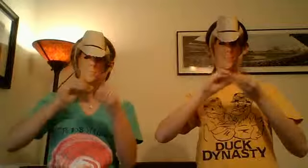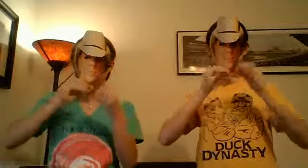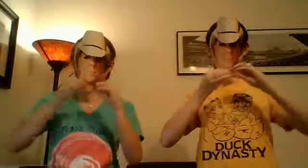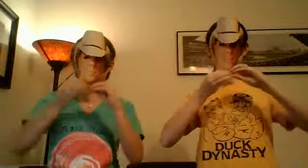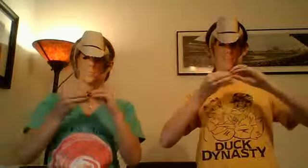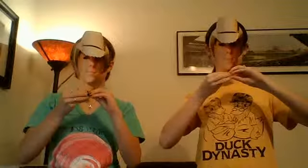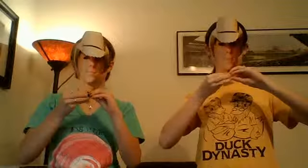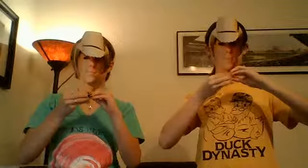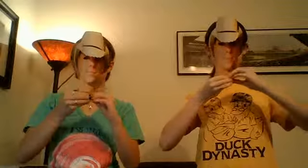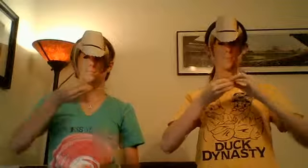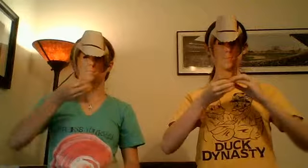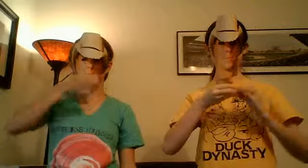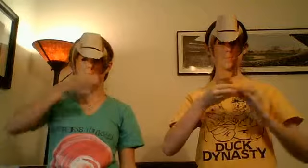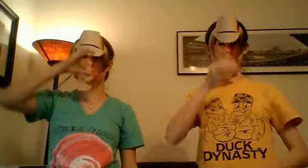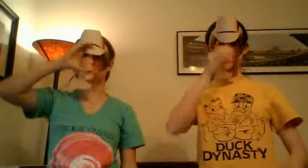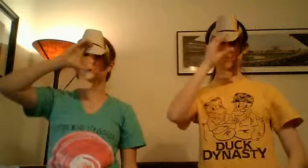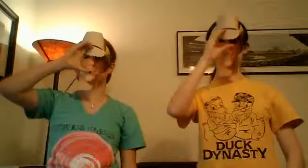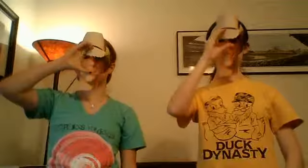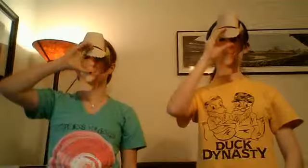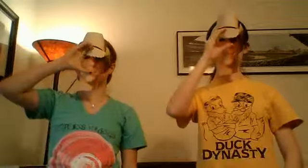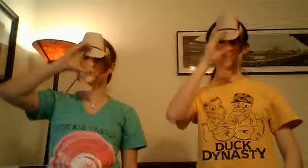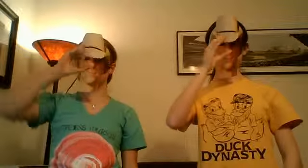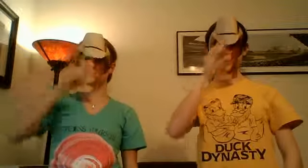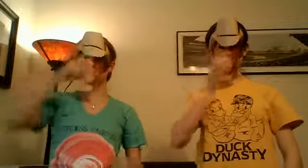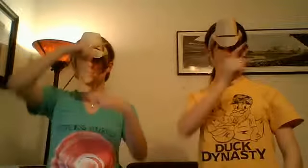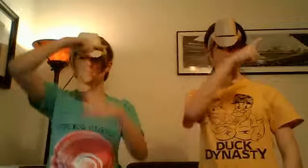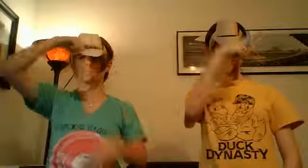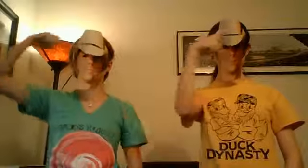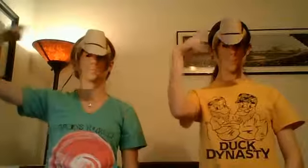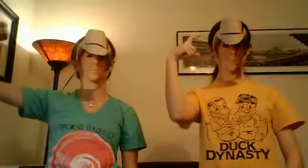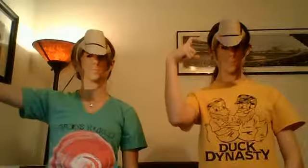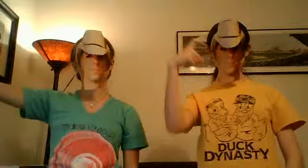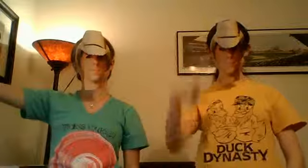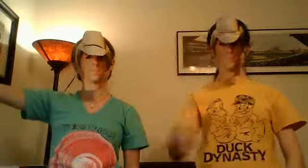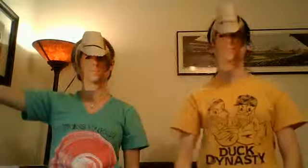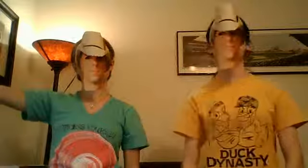it's a kiss, it's a sip of wine, it's a summertime.